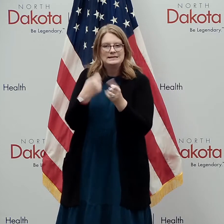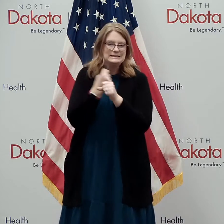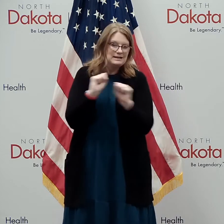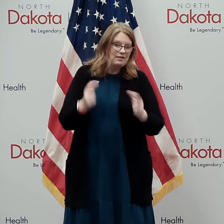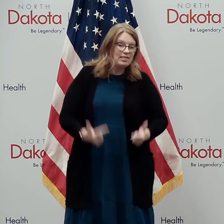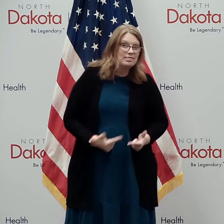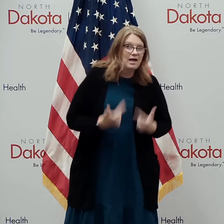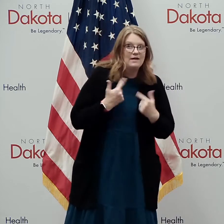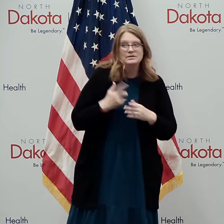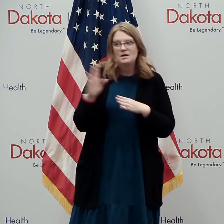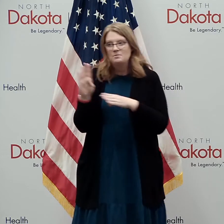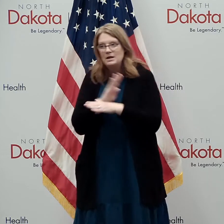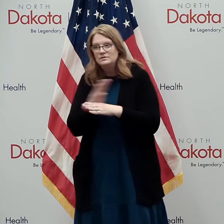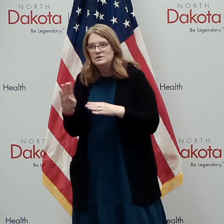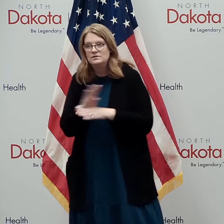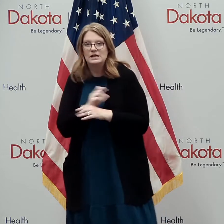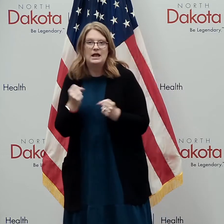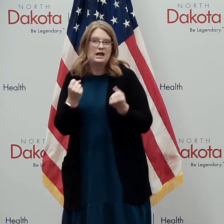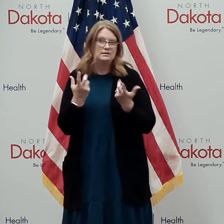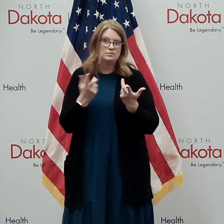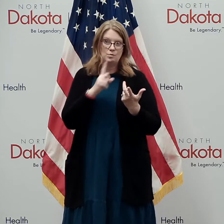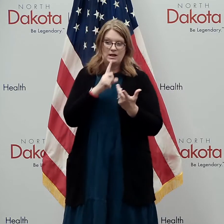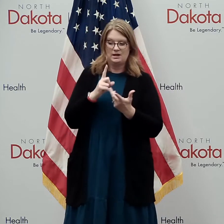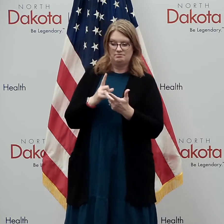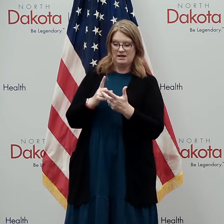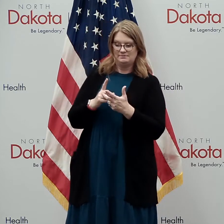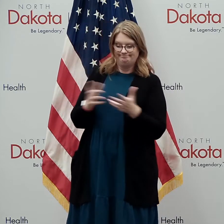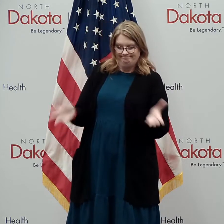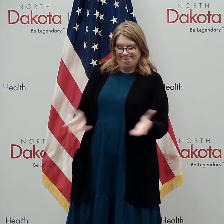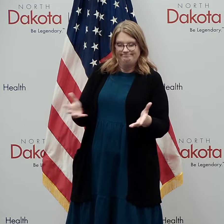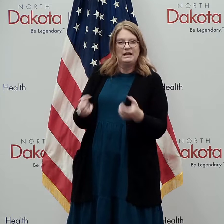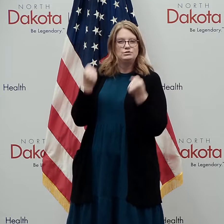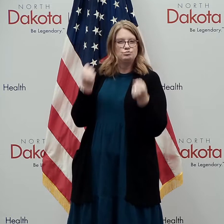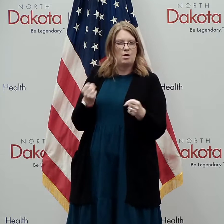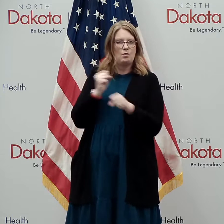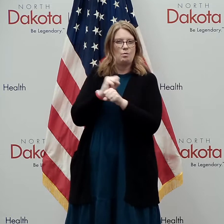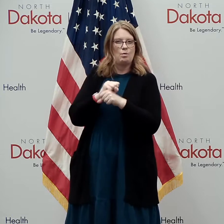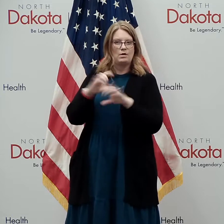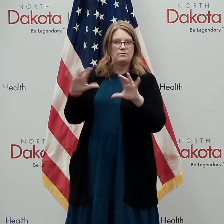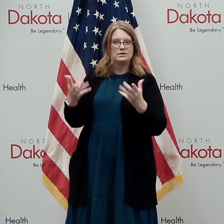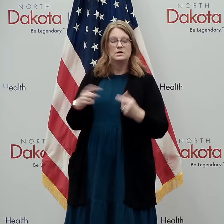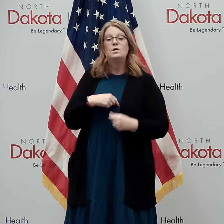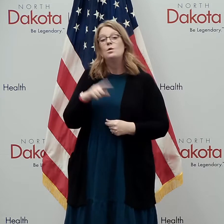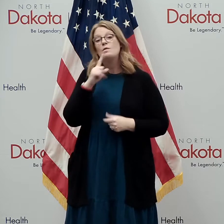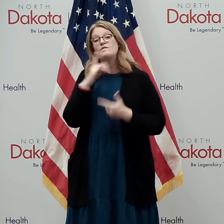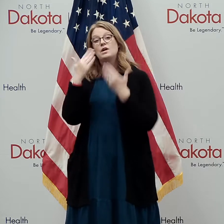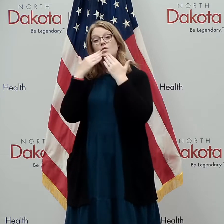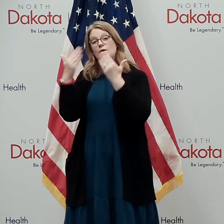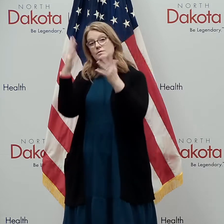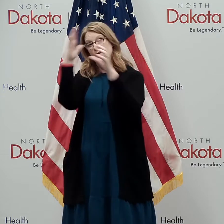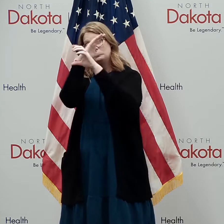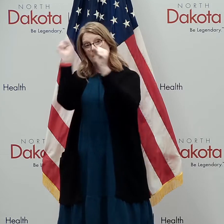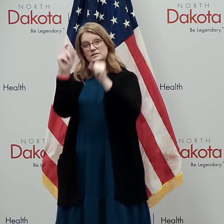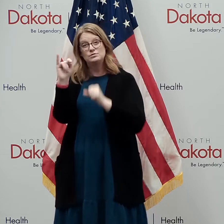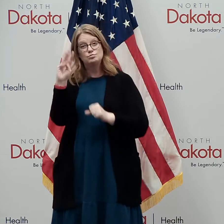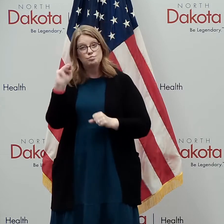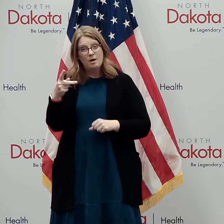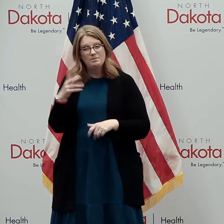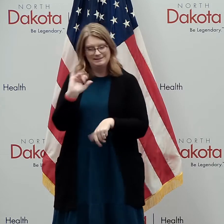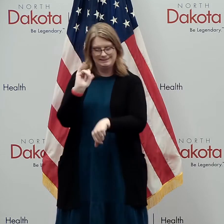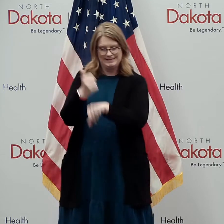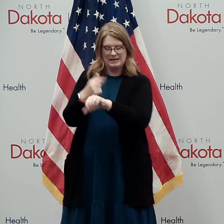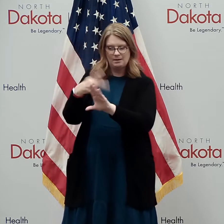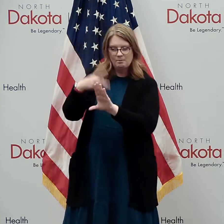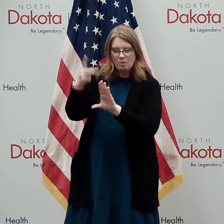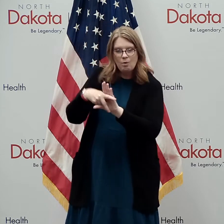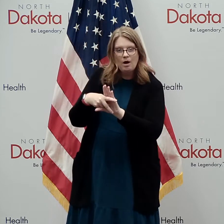livelihoods. Restoring a strong workforce is an important part of this. We are grateful to President Trump for taking action to create this program and provide